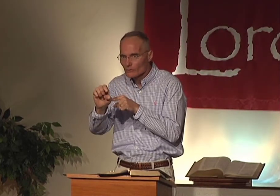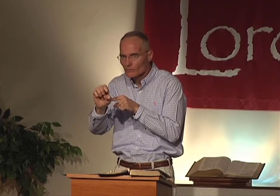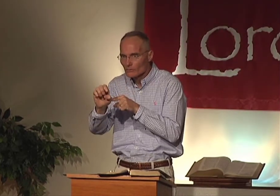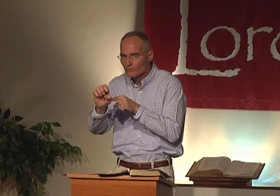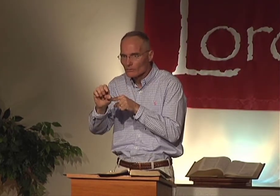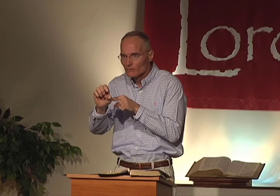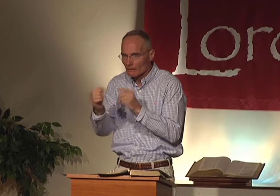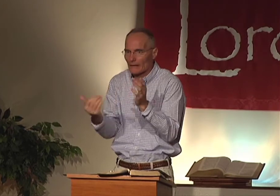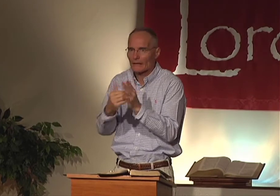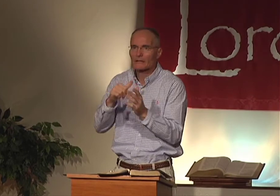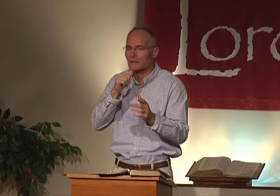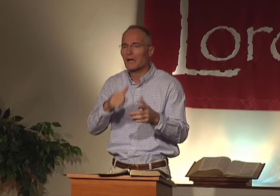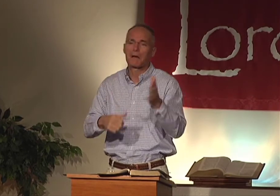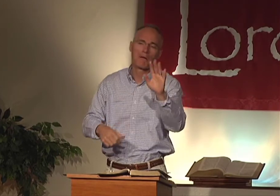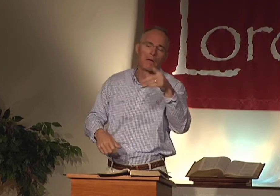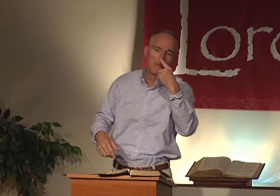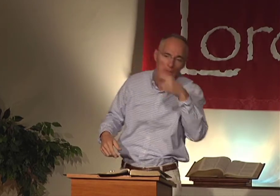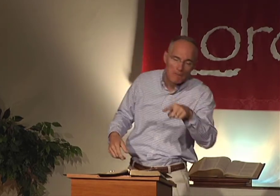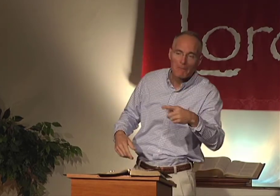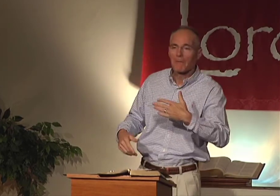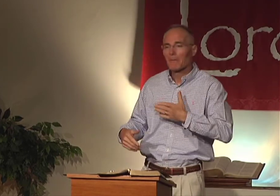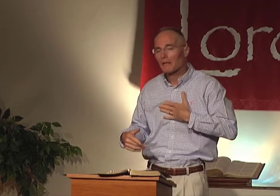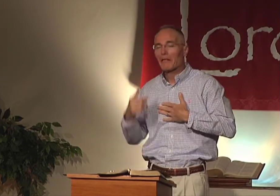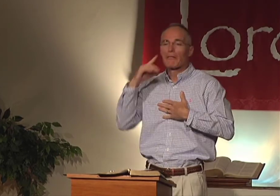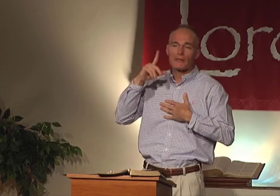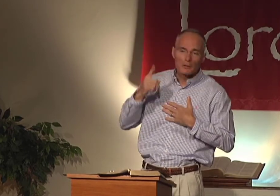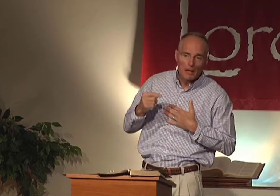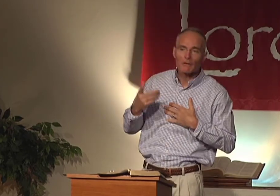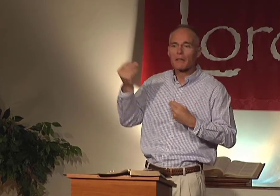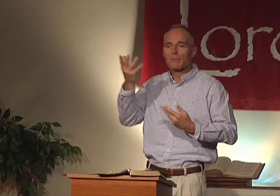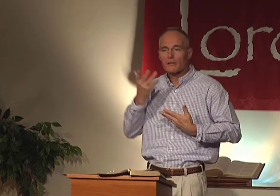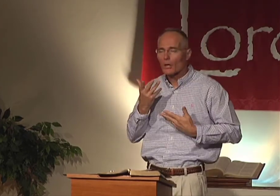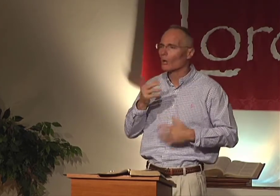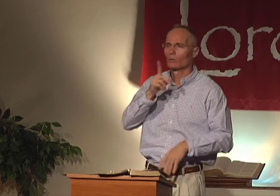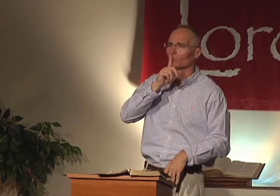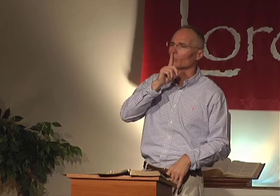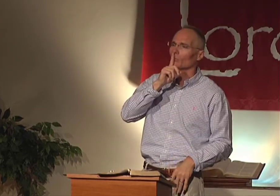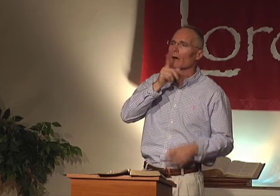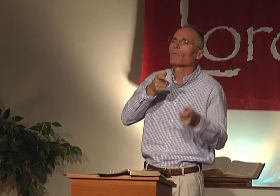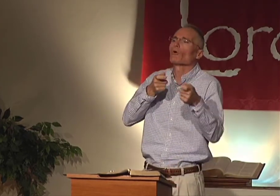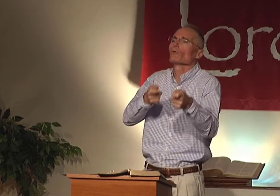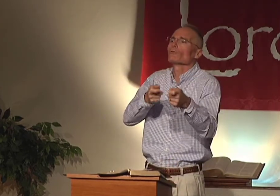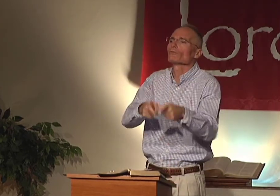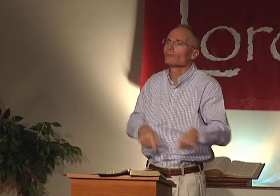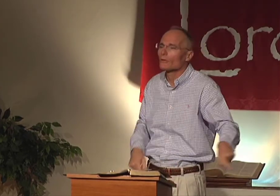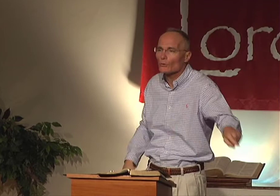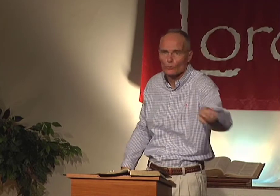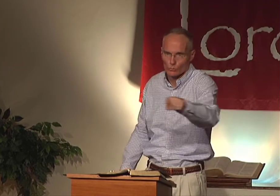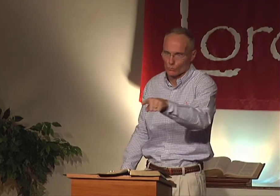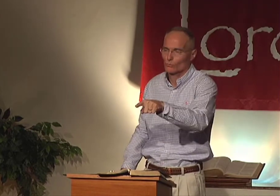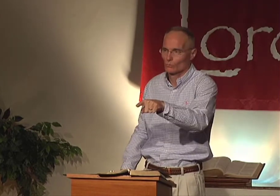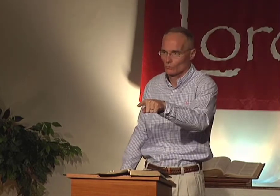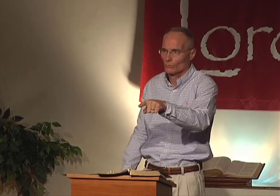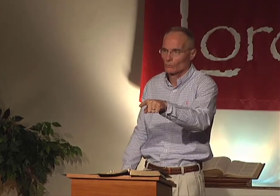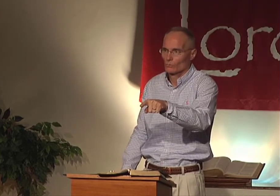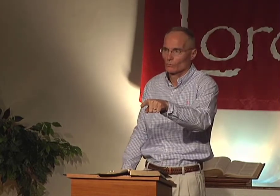Urge. Again, it's not, if you don't mind, if you think you might do this, let me know. I am urging you